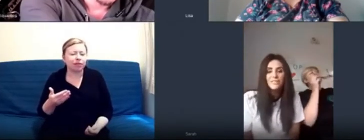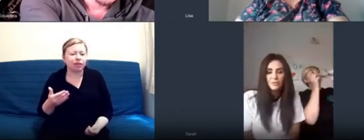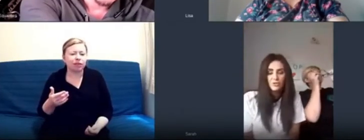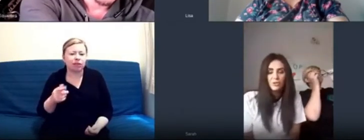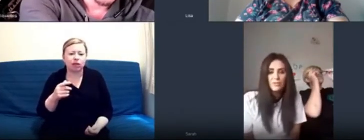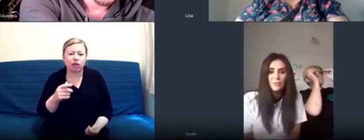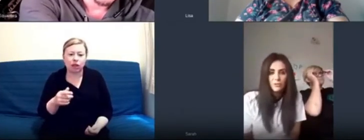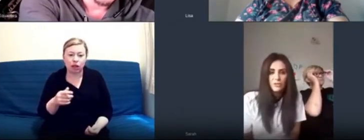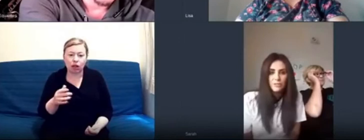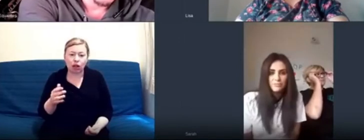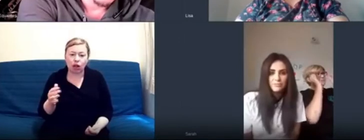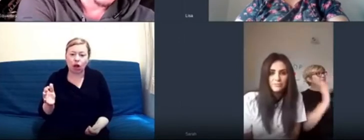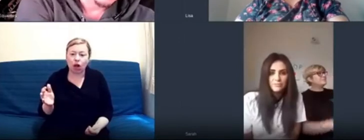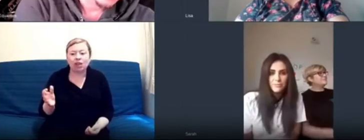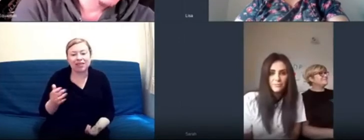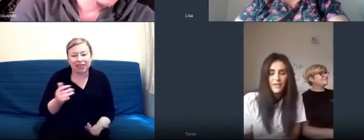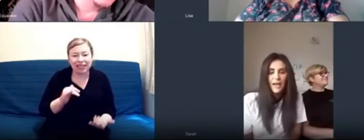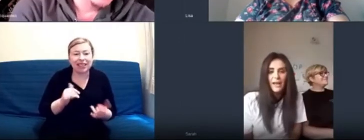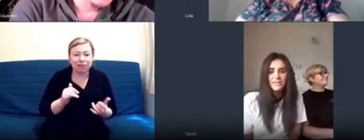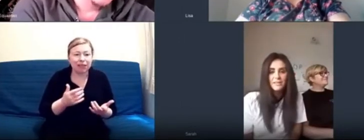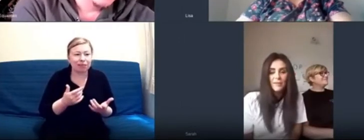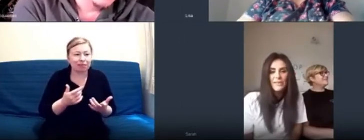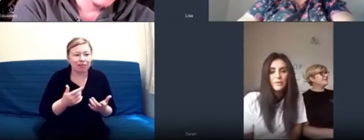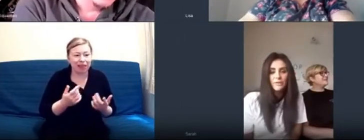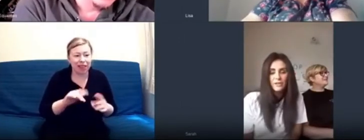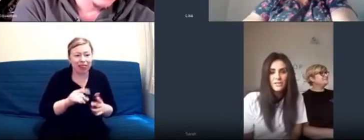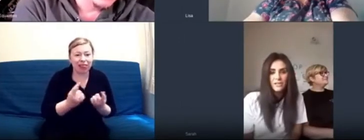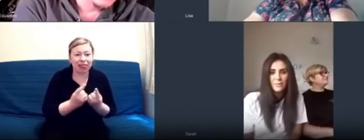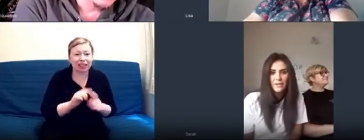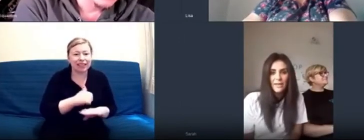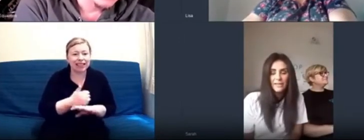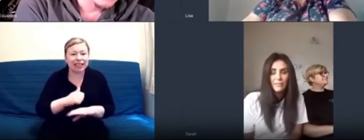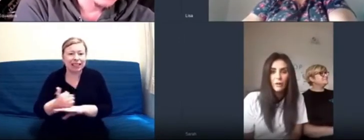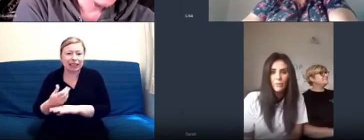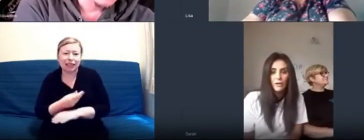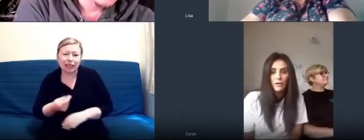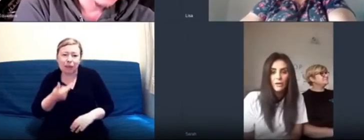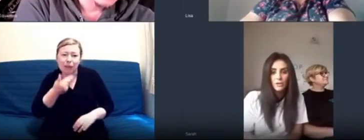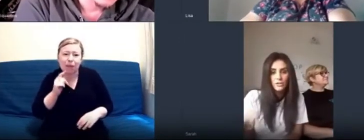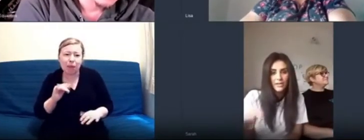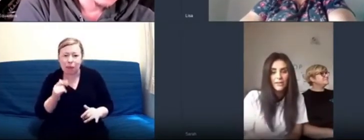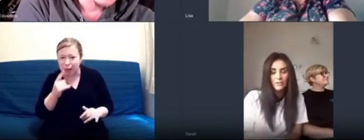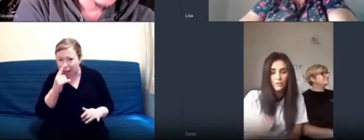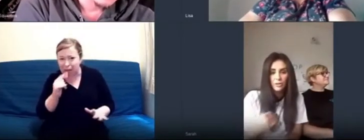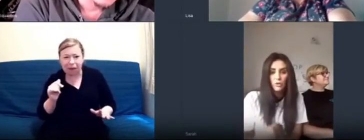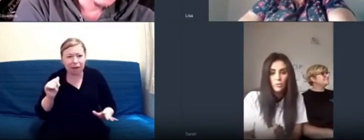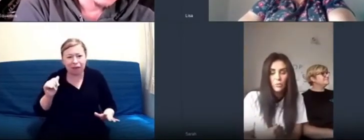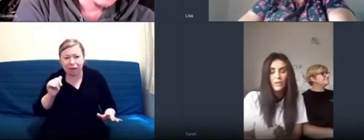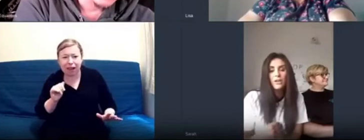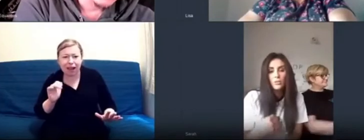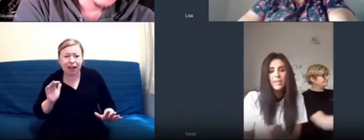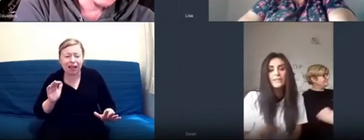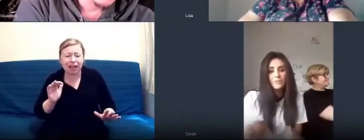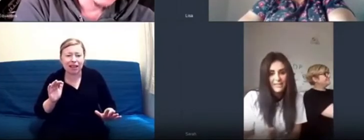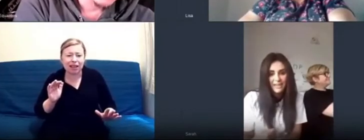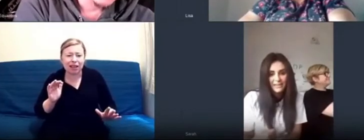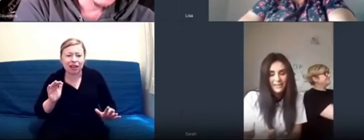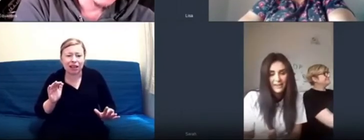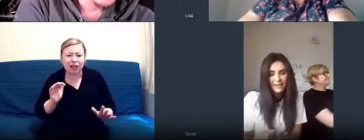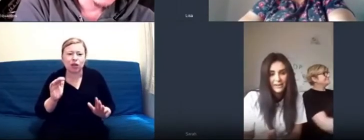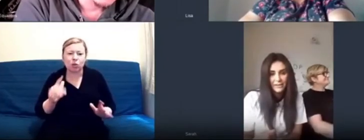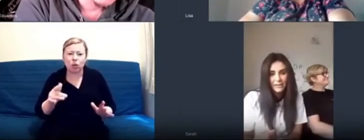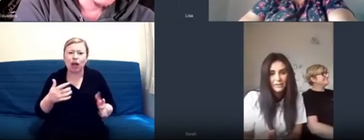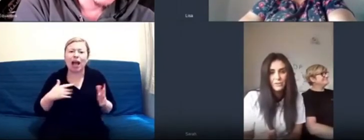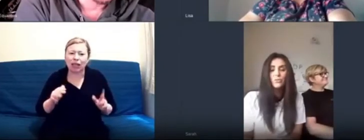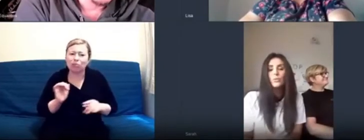all systems are going to be abused. And the best way for us to eliminate and keep our workloads at a level that we could cope with, we had to